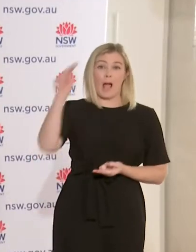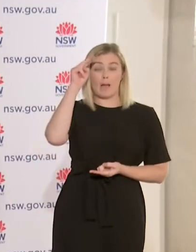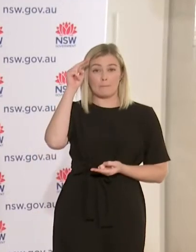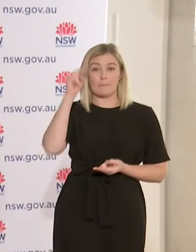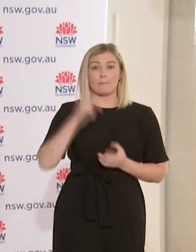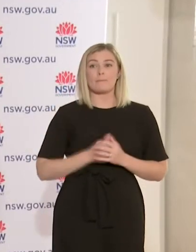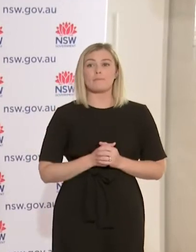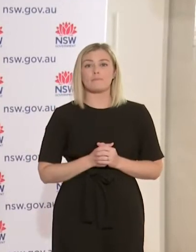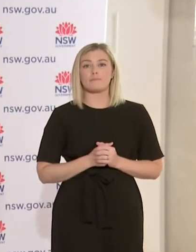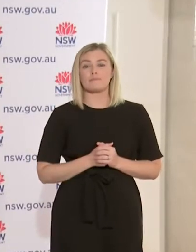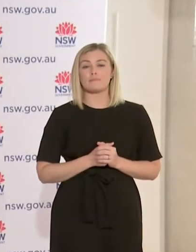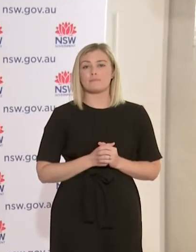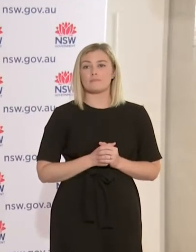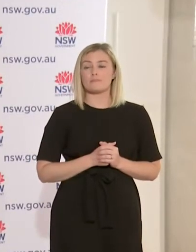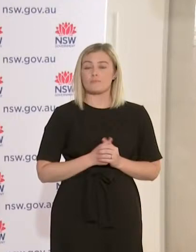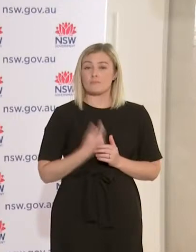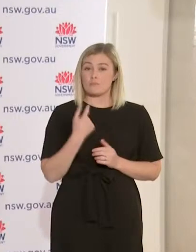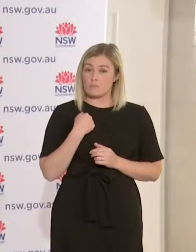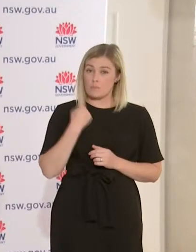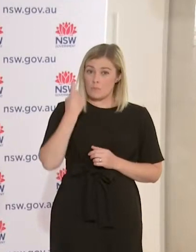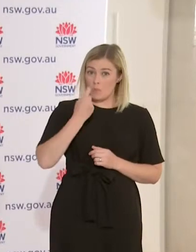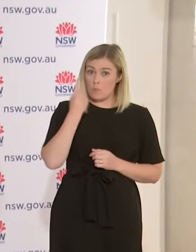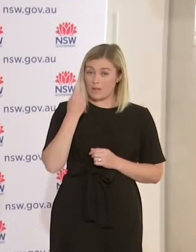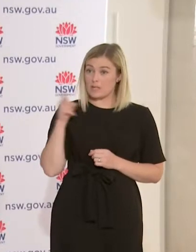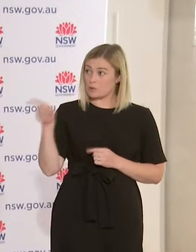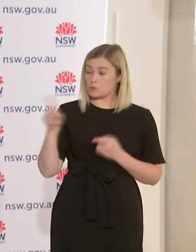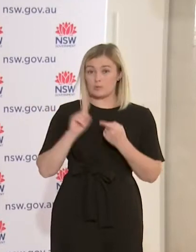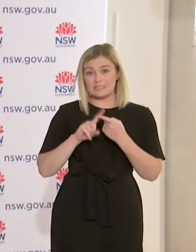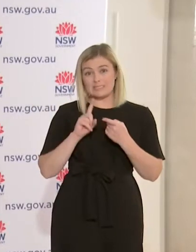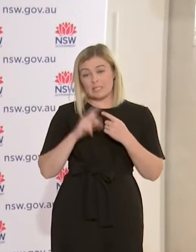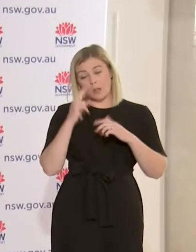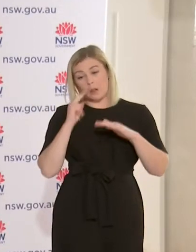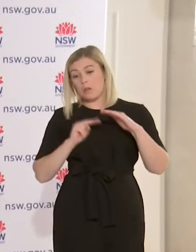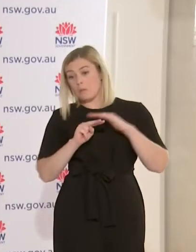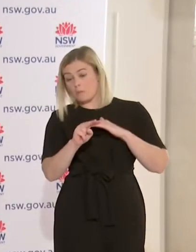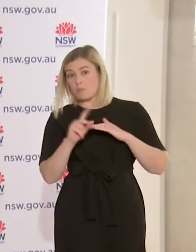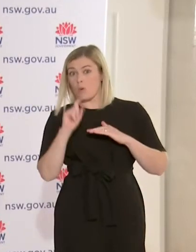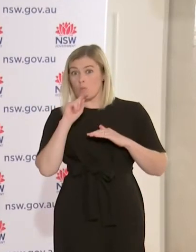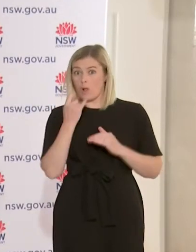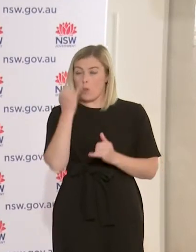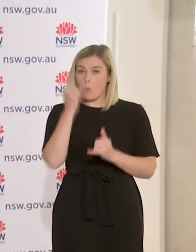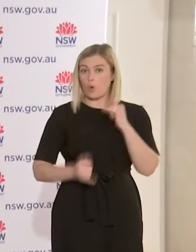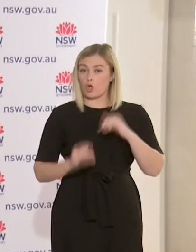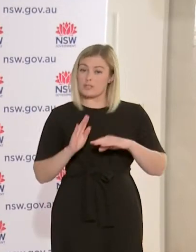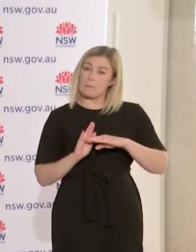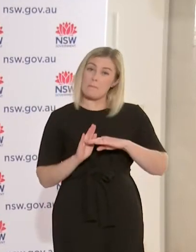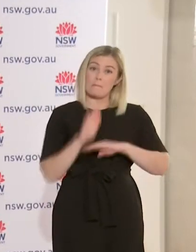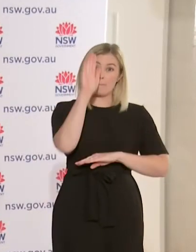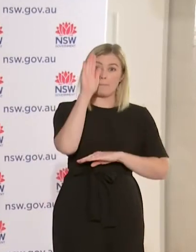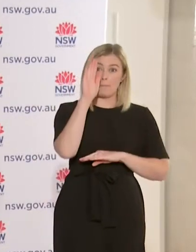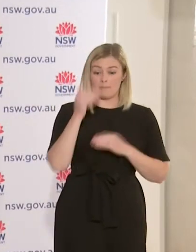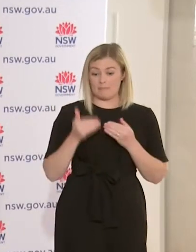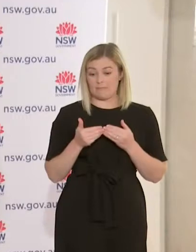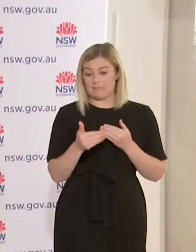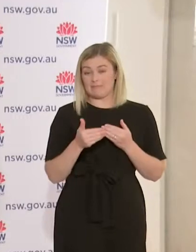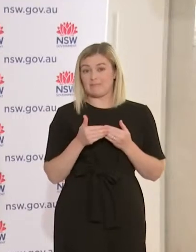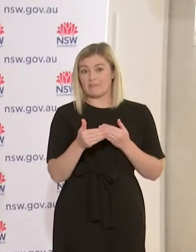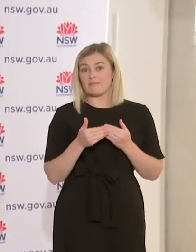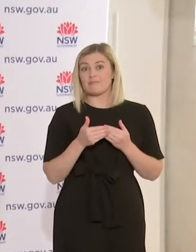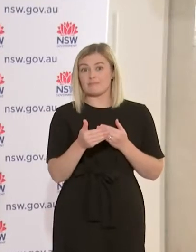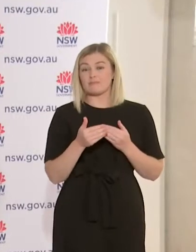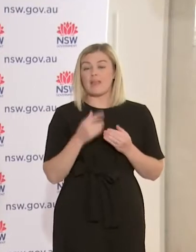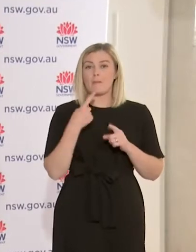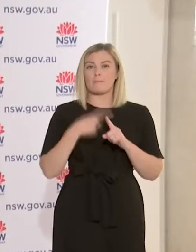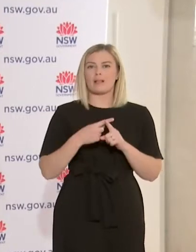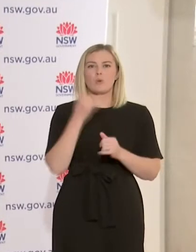slight stabilisations, is that still what we're tracking towards? Are you still expecting the peak in cases in the coming week and hospitalisations mid-October?